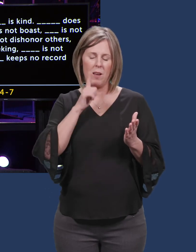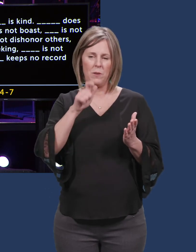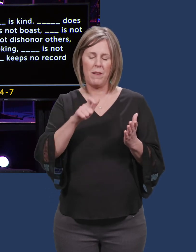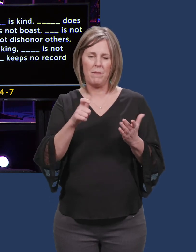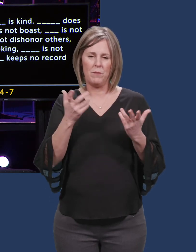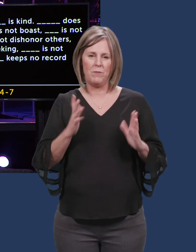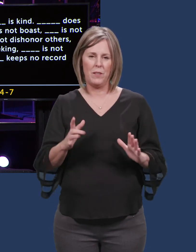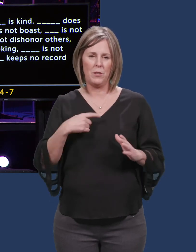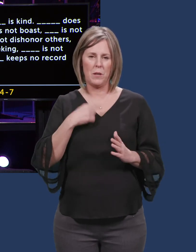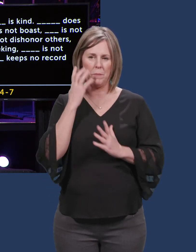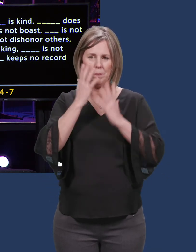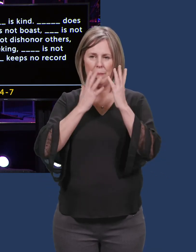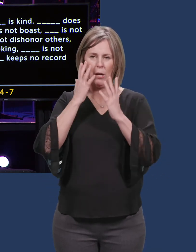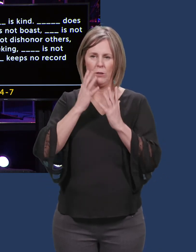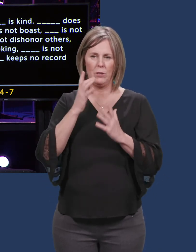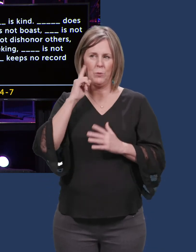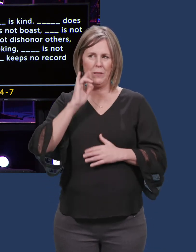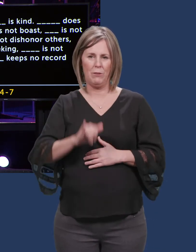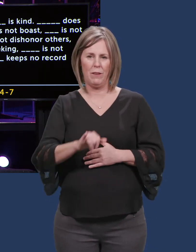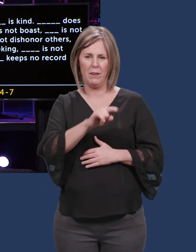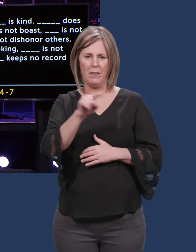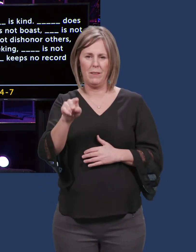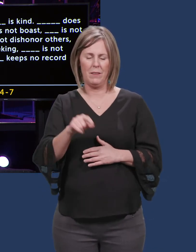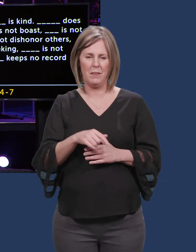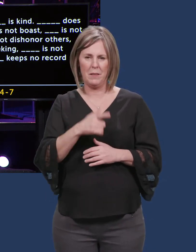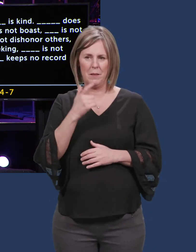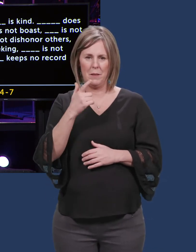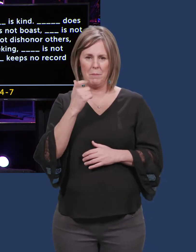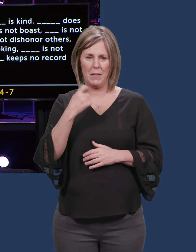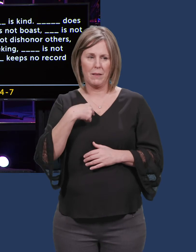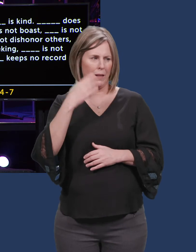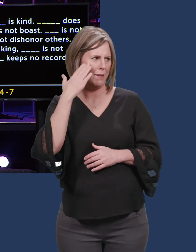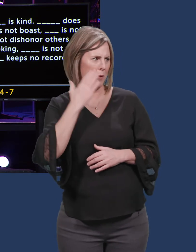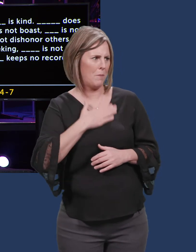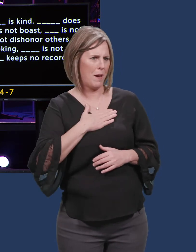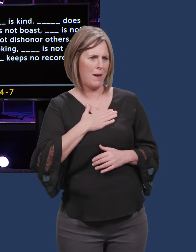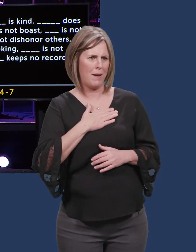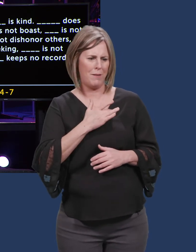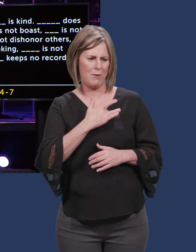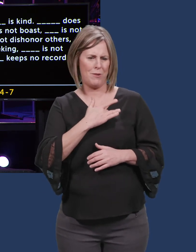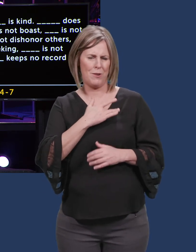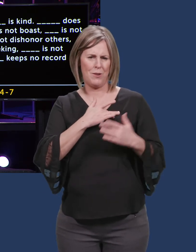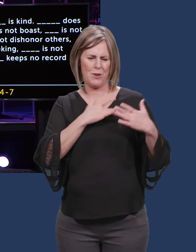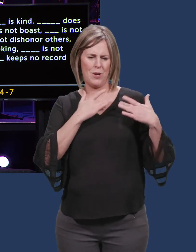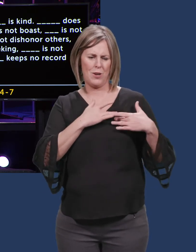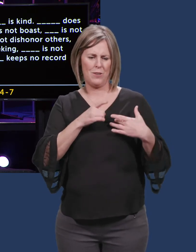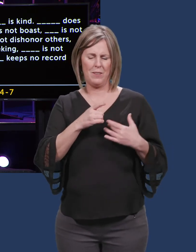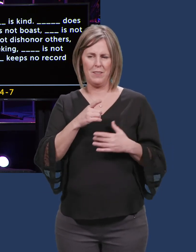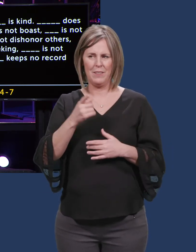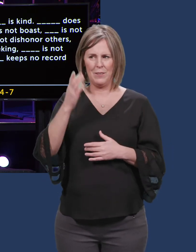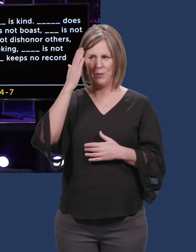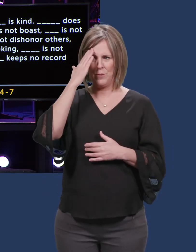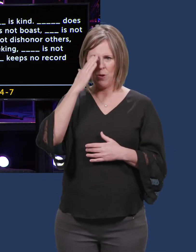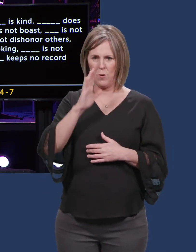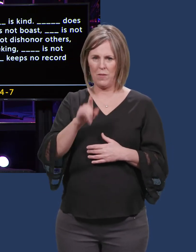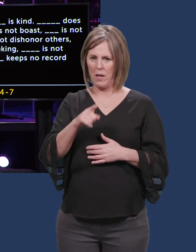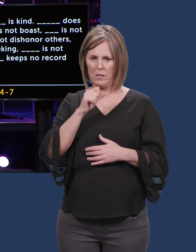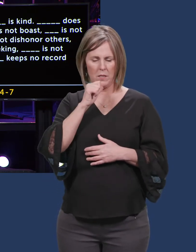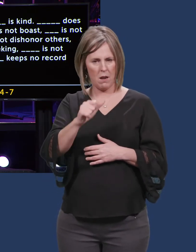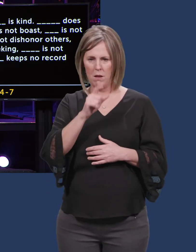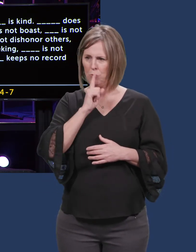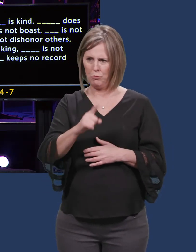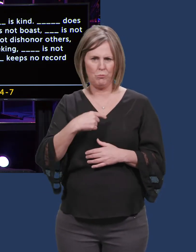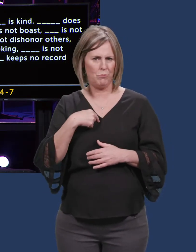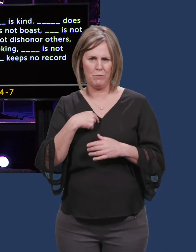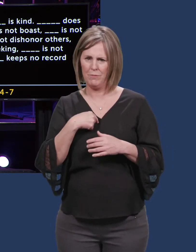I'm embarrassed to hear it. Because I know my own heart. Everybody who knows me knows that this is not true